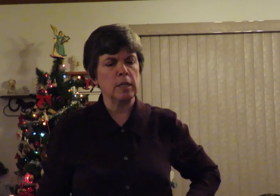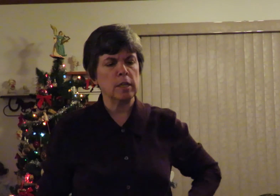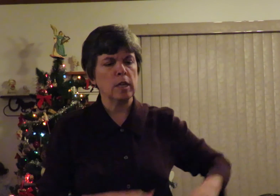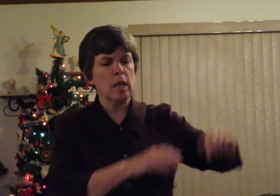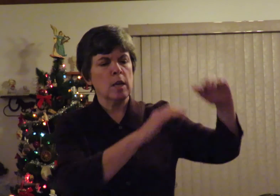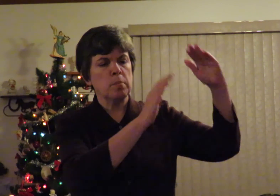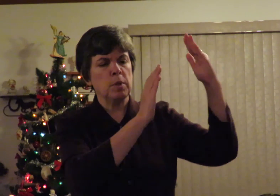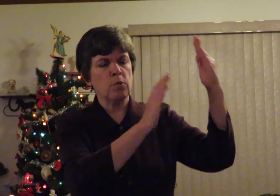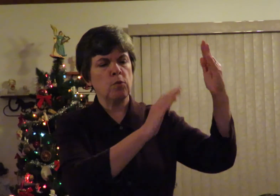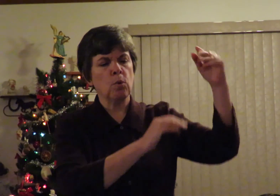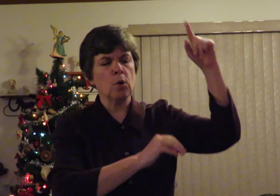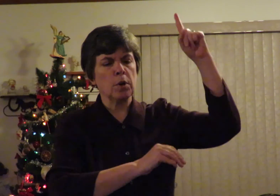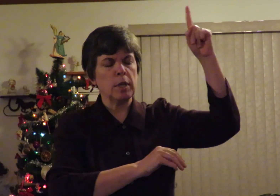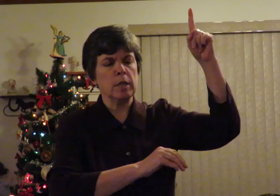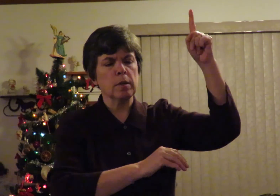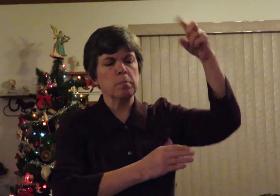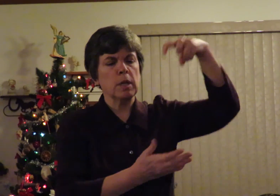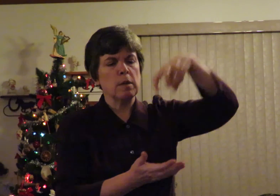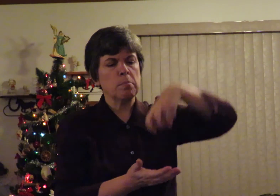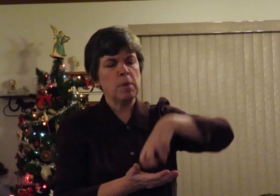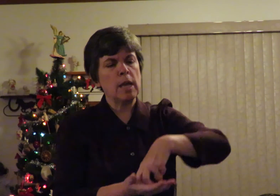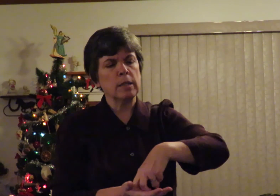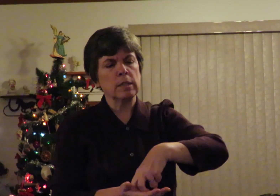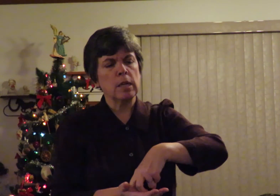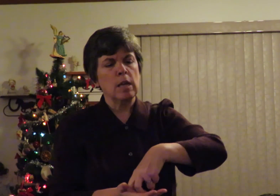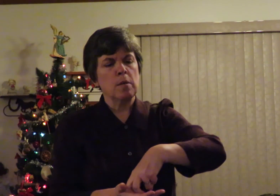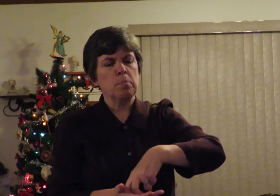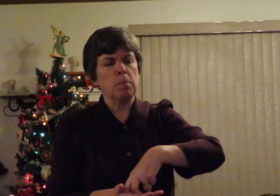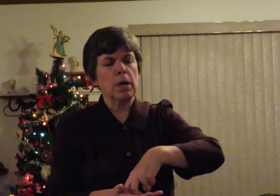king, before him bend. But